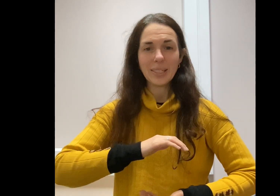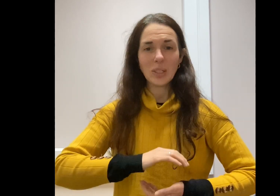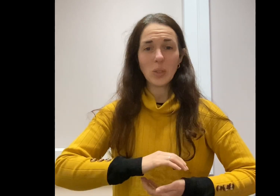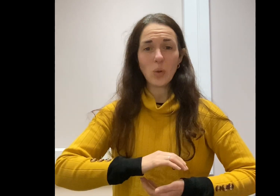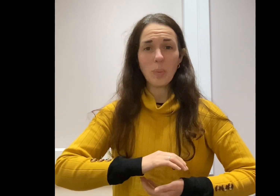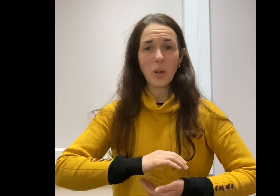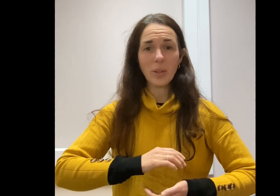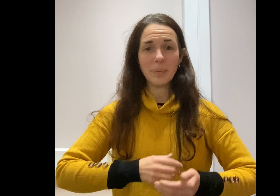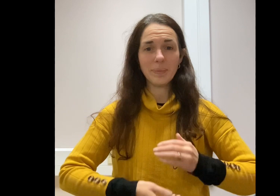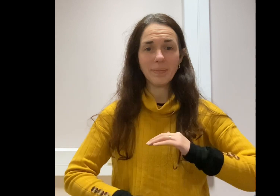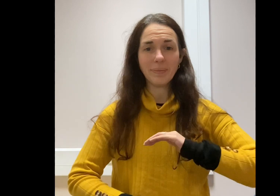Snowball.